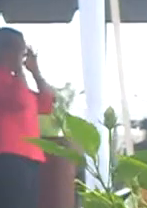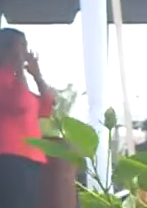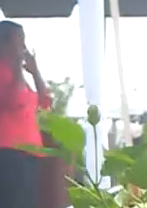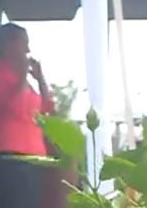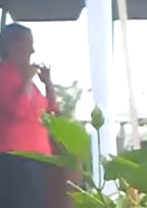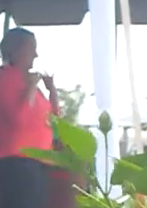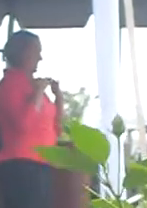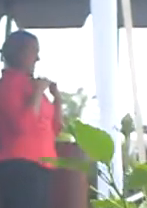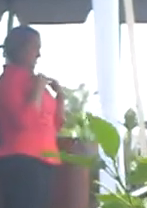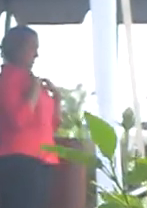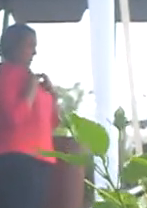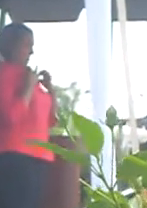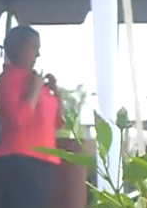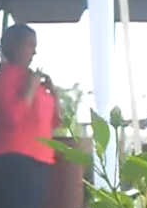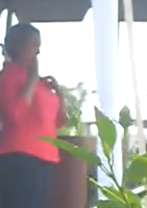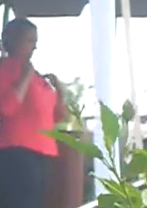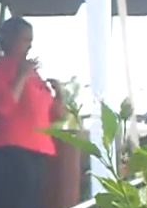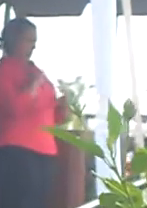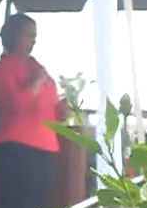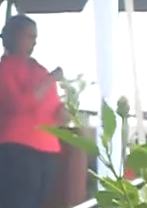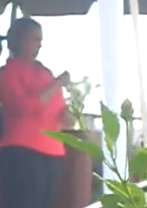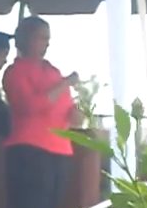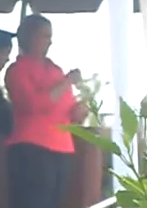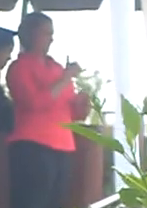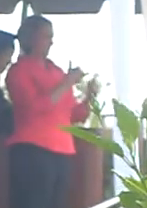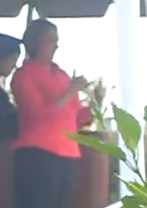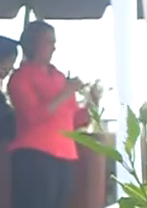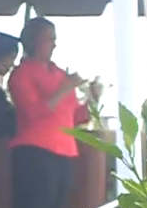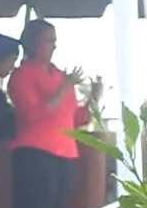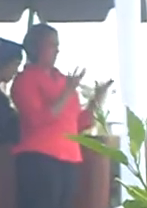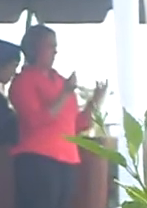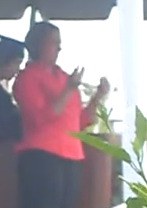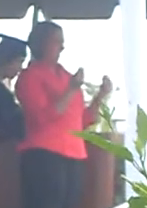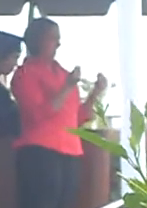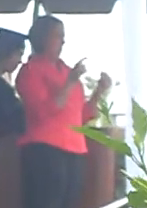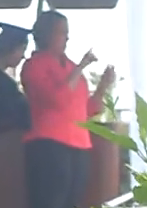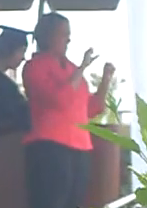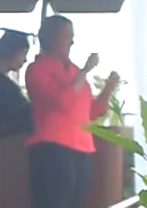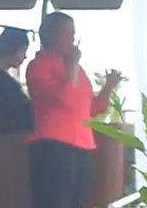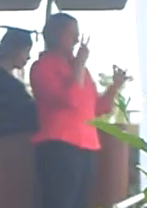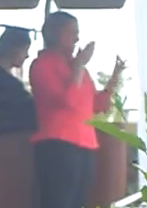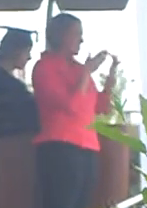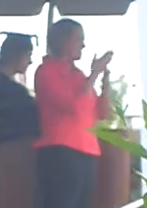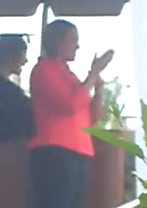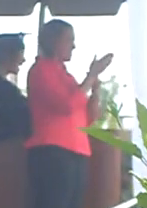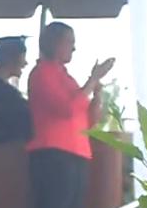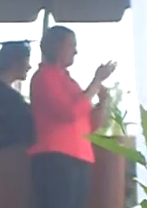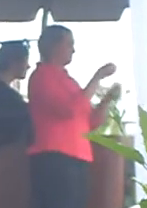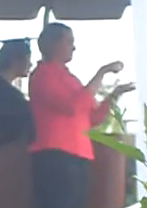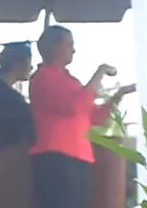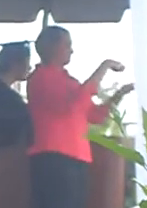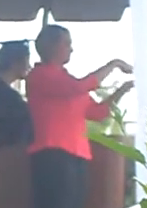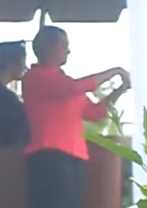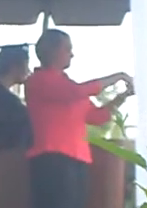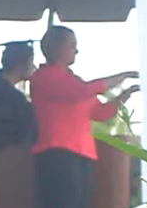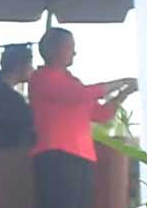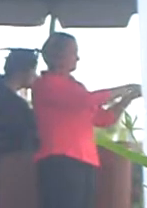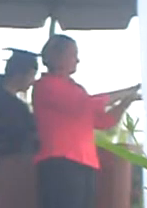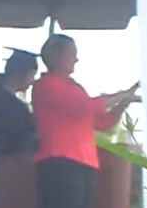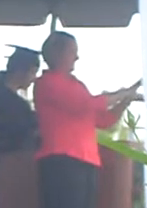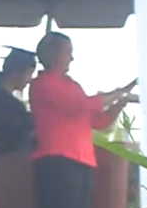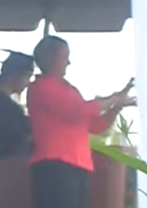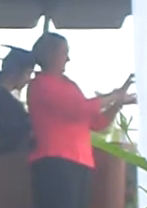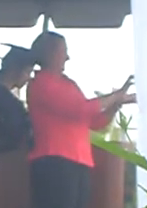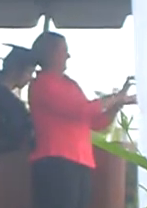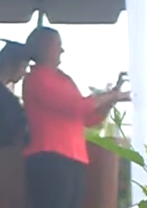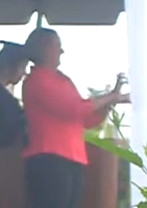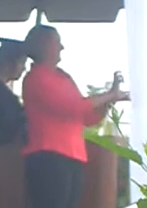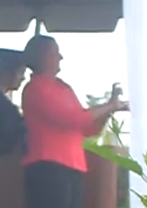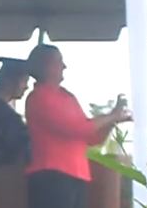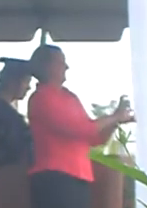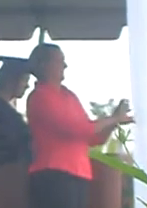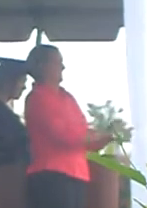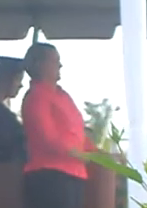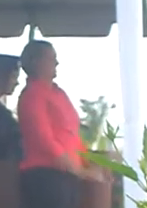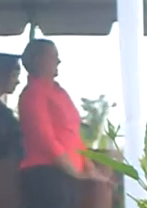shirt, which used to be white, is so drenched it looks see-through. You pull out the ring, hands trembling, knees buckling.